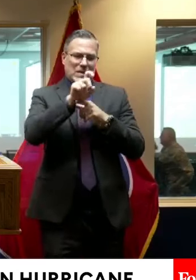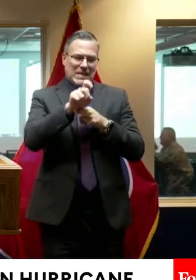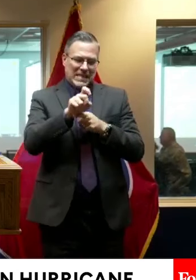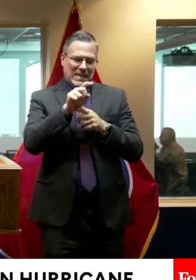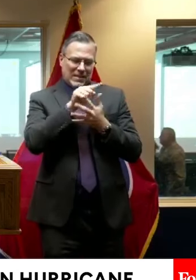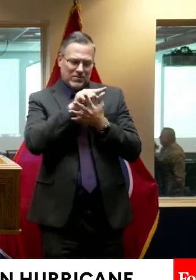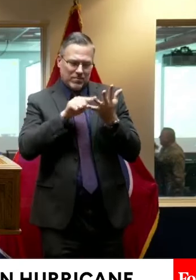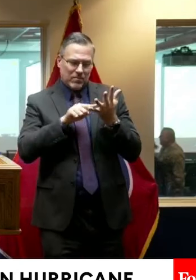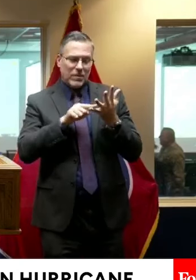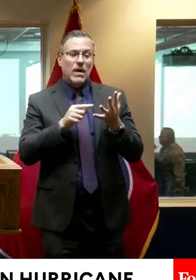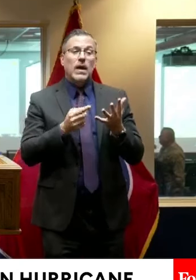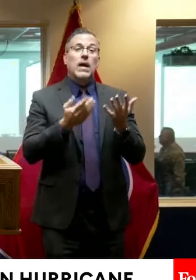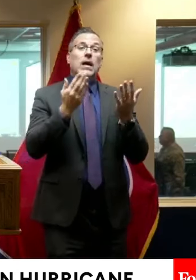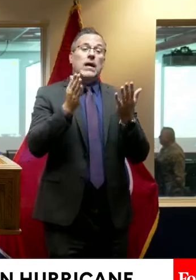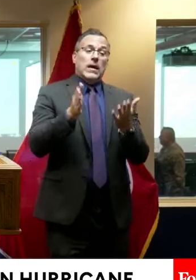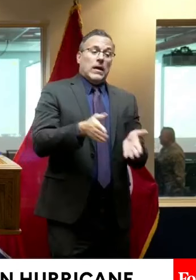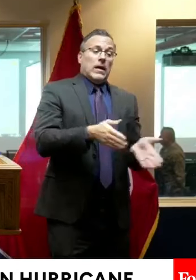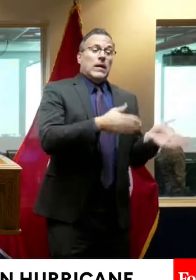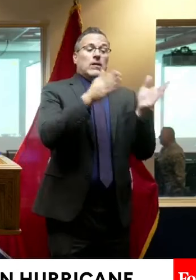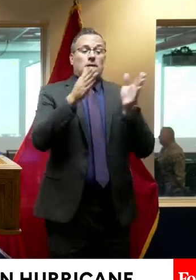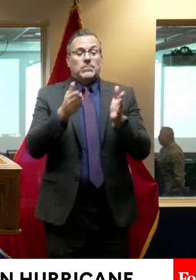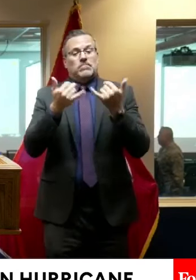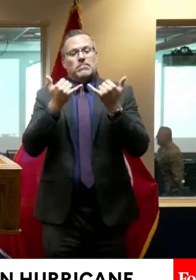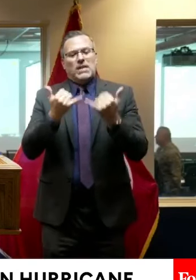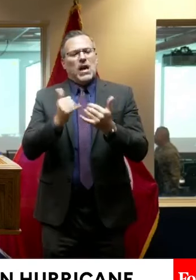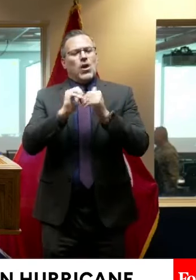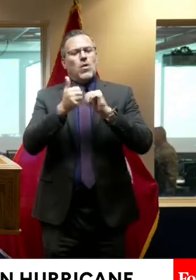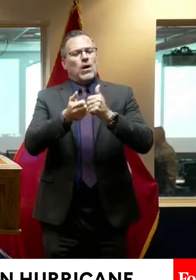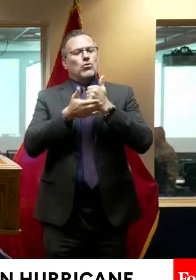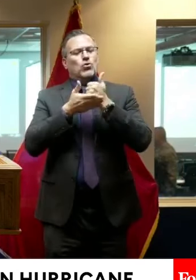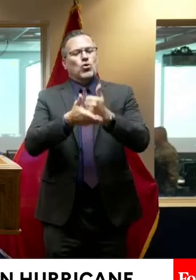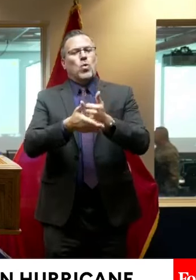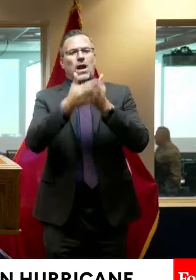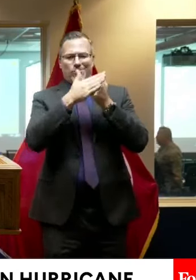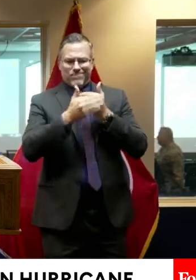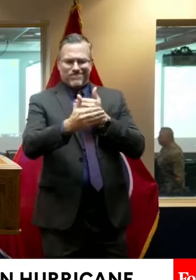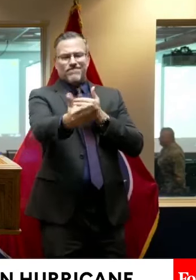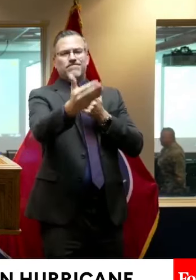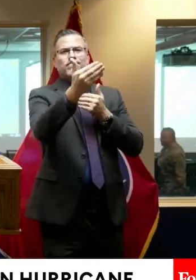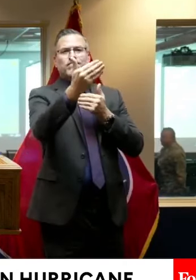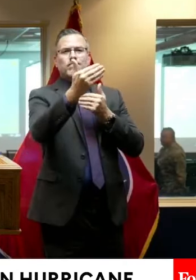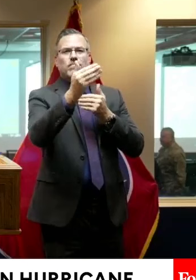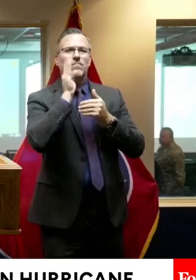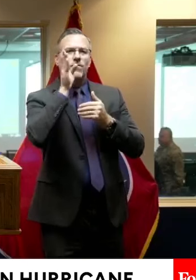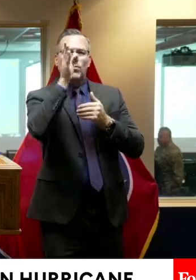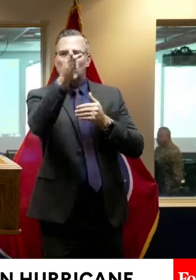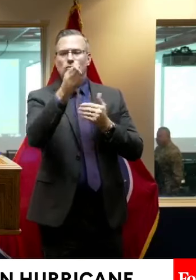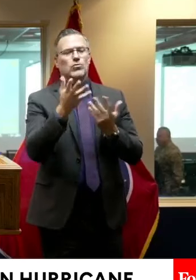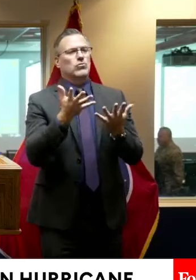of moving forward and healing and recovery in the future.